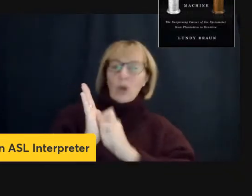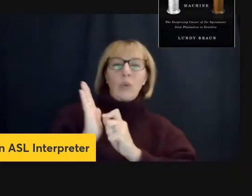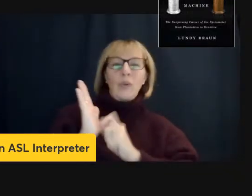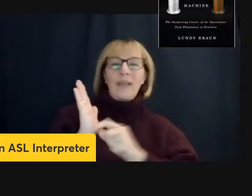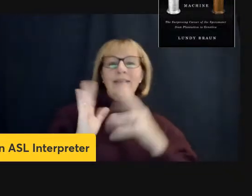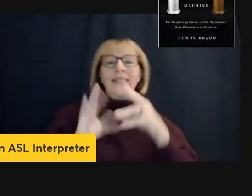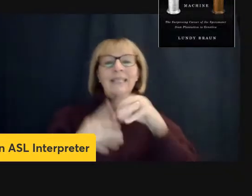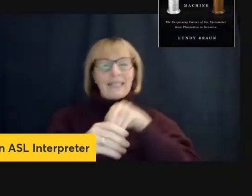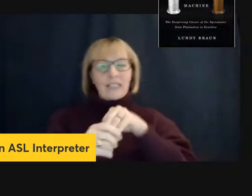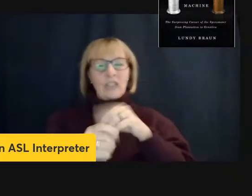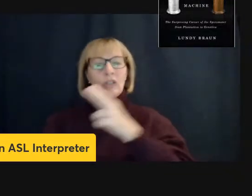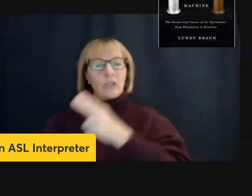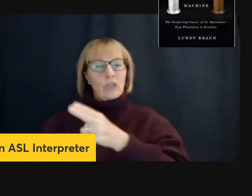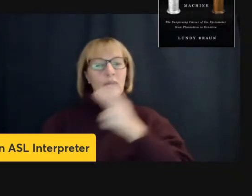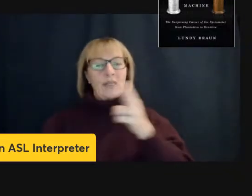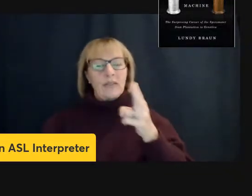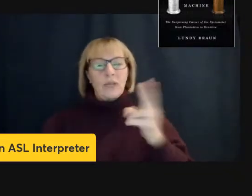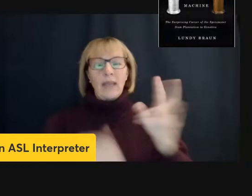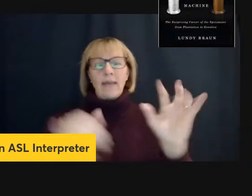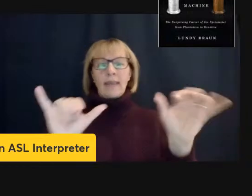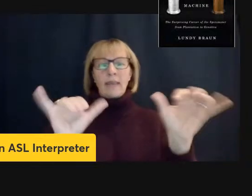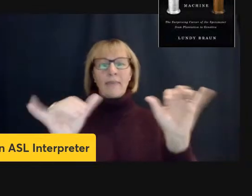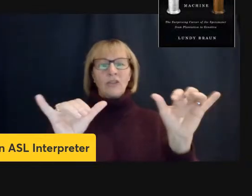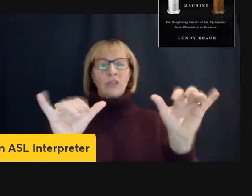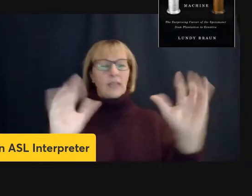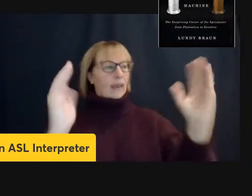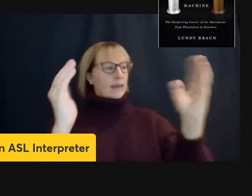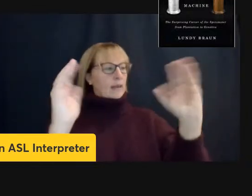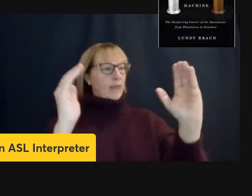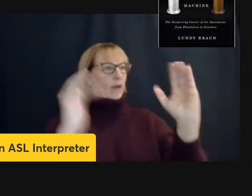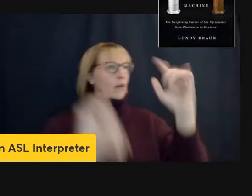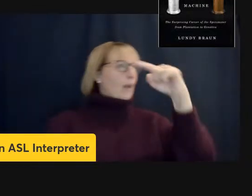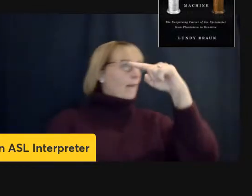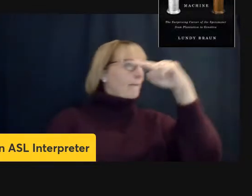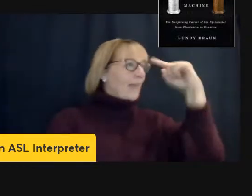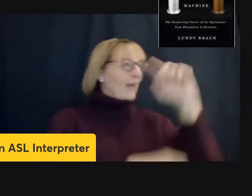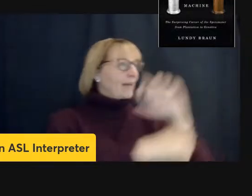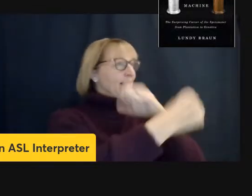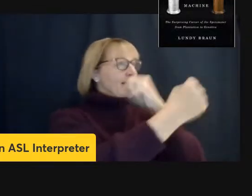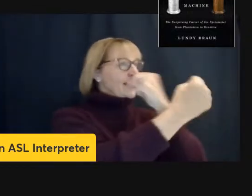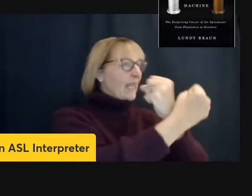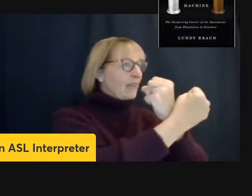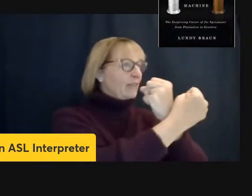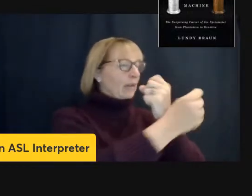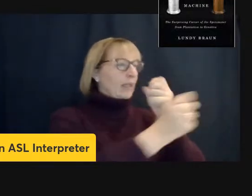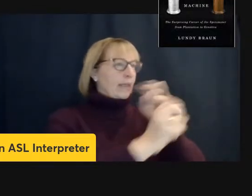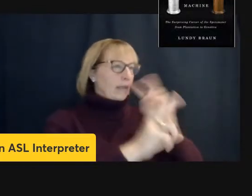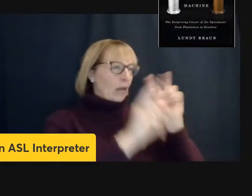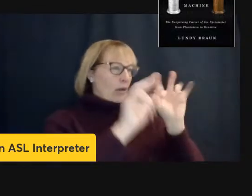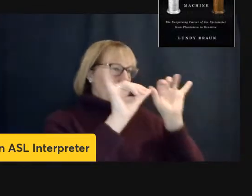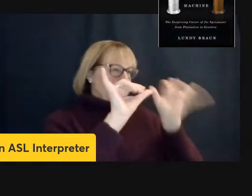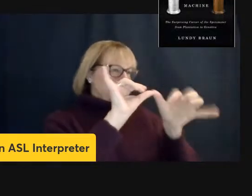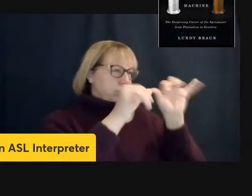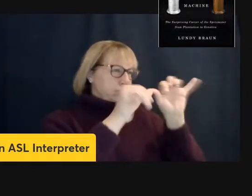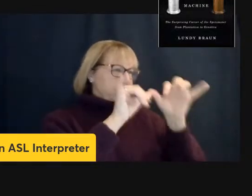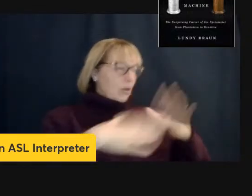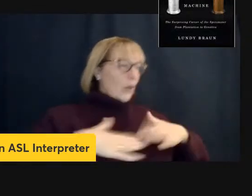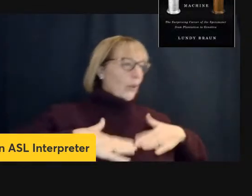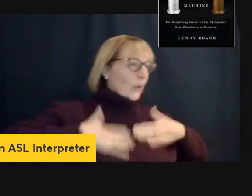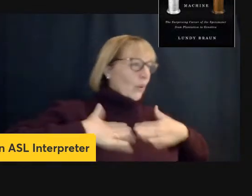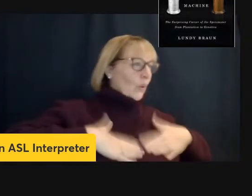who measured and compared lung function in Black enslaved people to white people. His